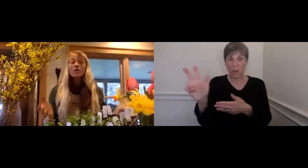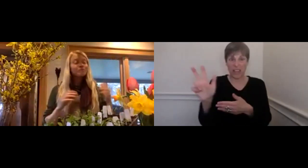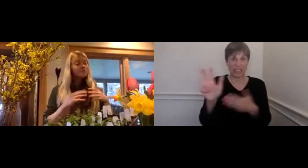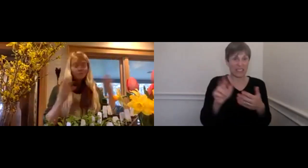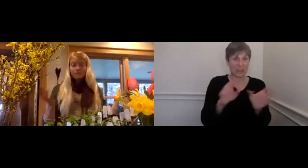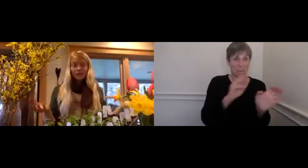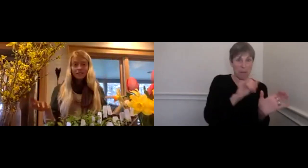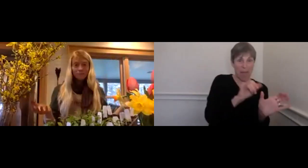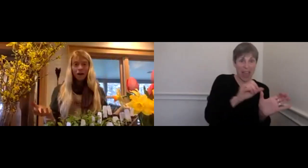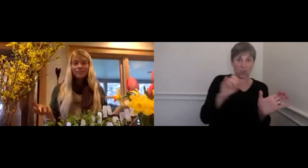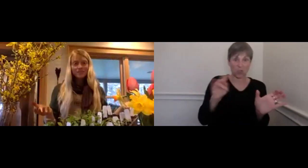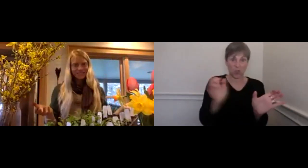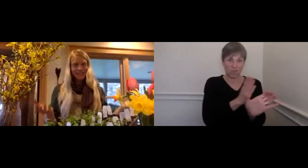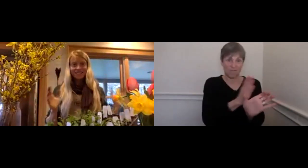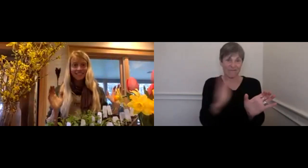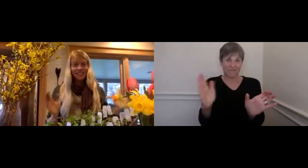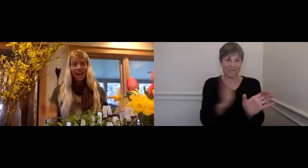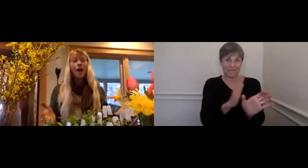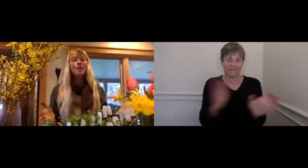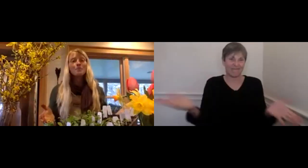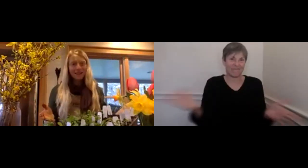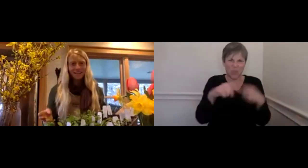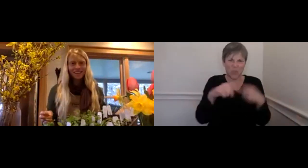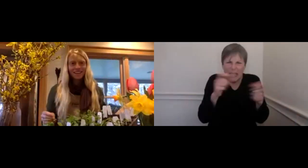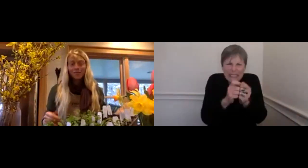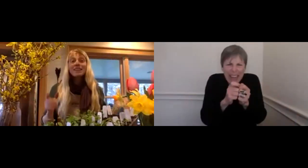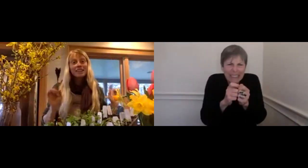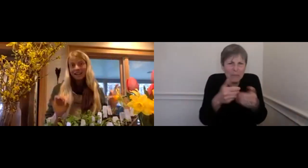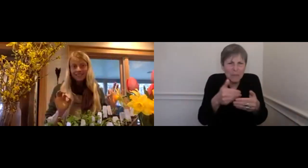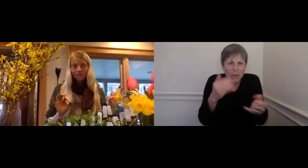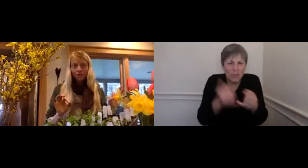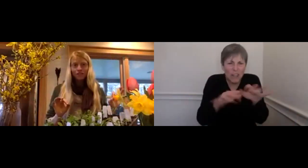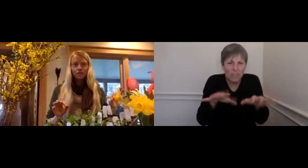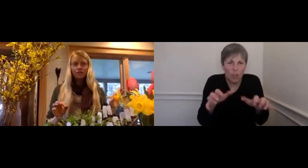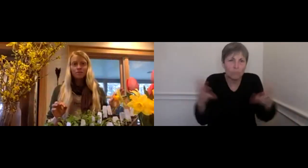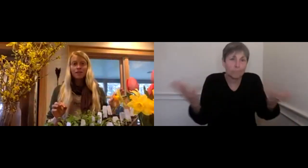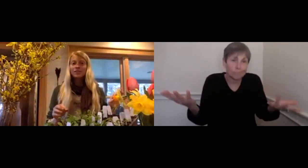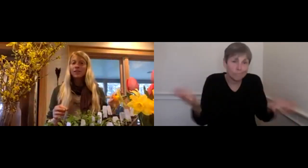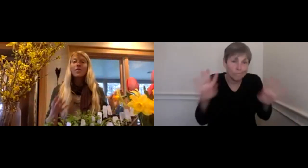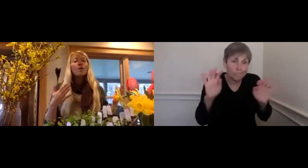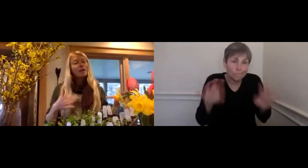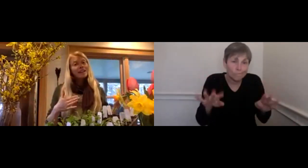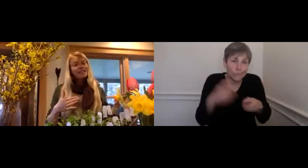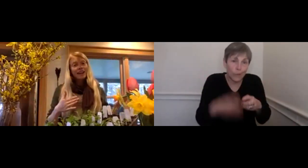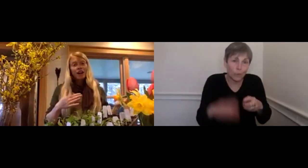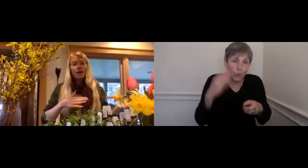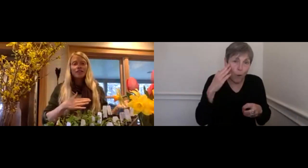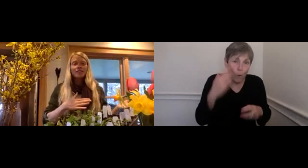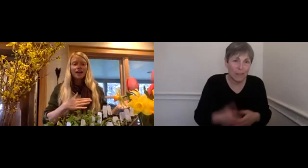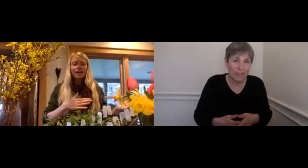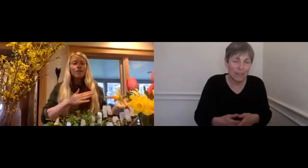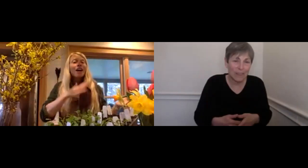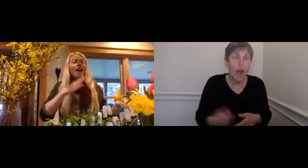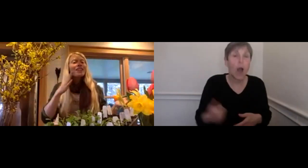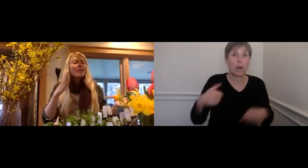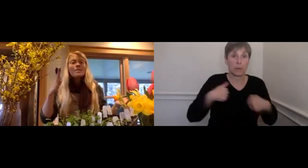So it's impossible to say just how many, when that exact frost is going to be. So we tend to err on the